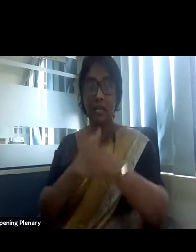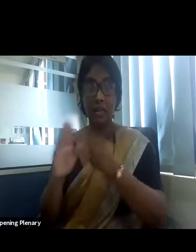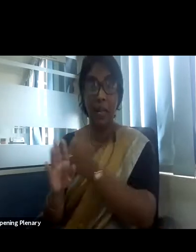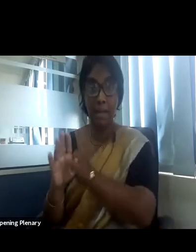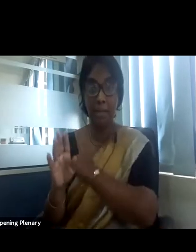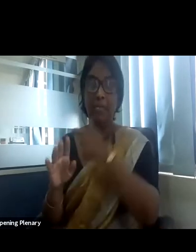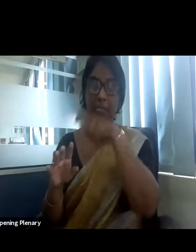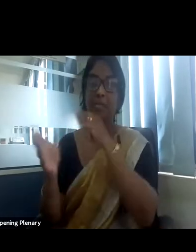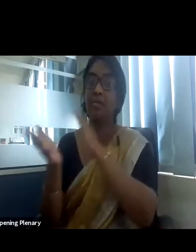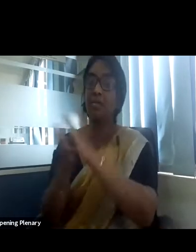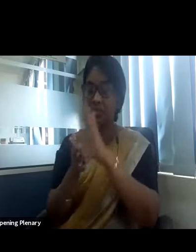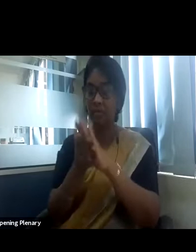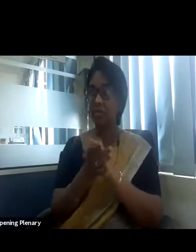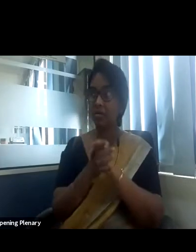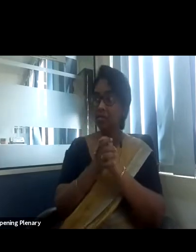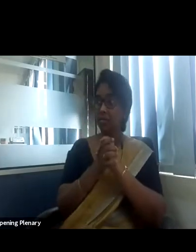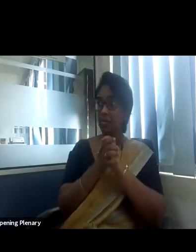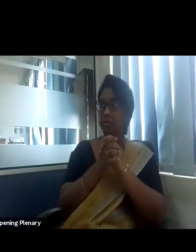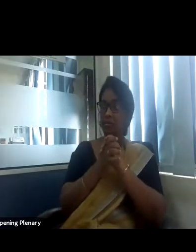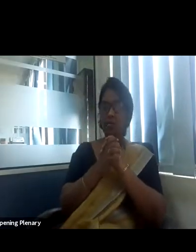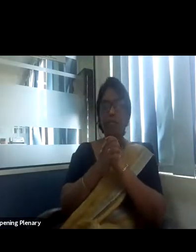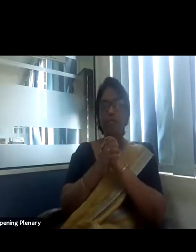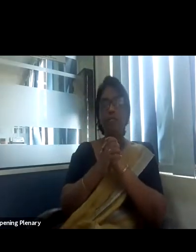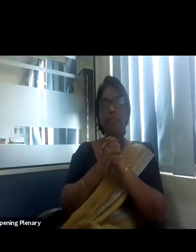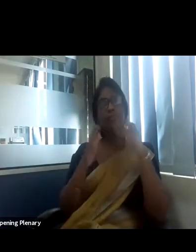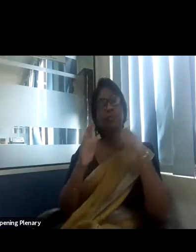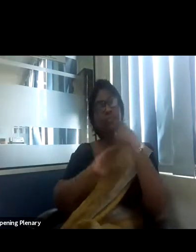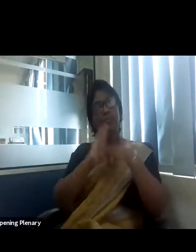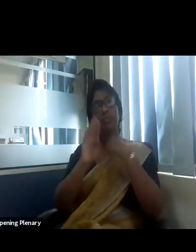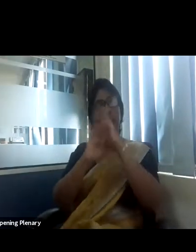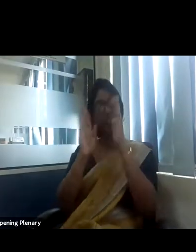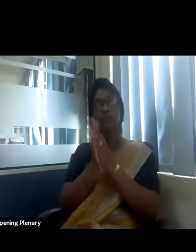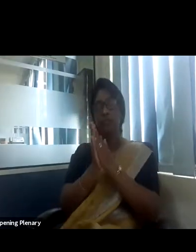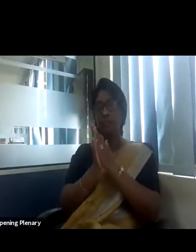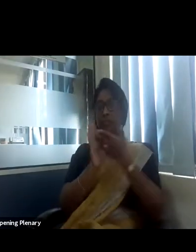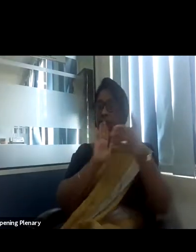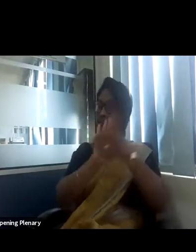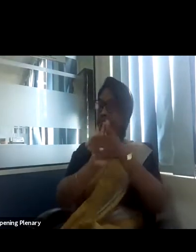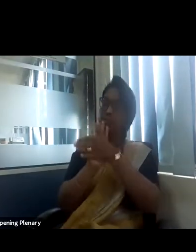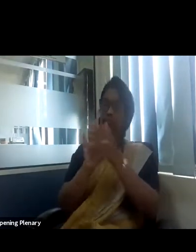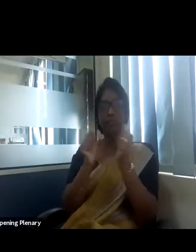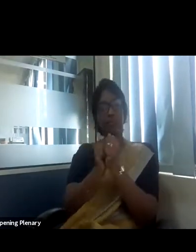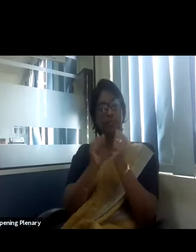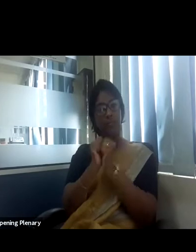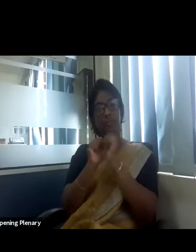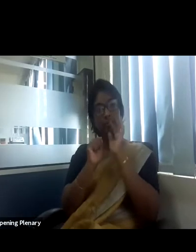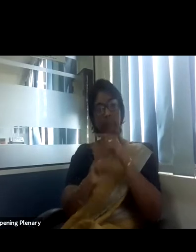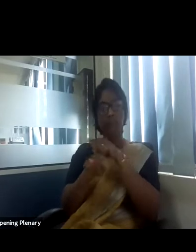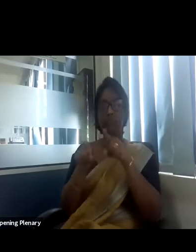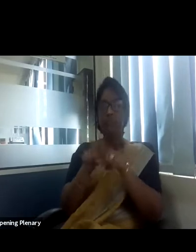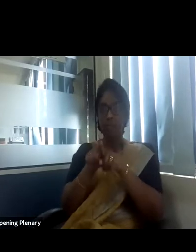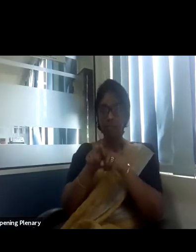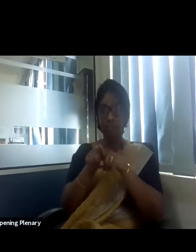range of stakeholders around this common agenda of the SDGs. This is especially important as the climate emergency sirens